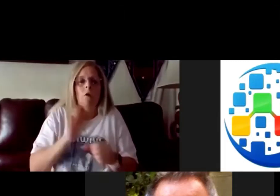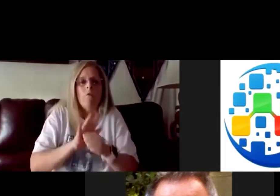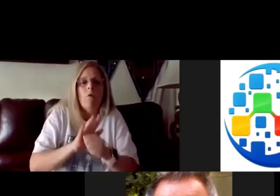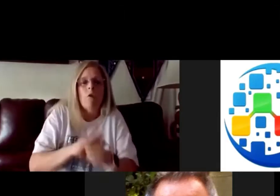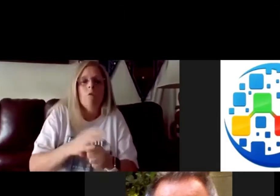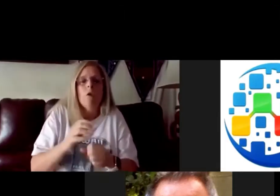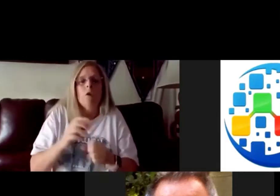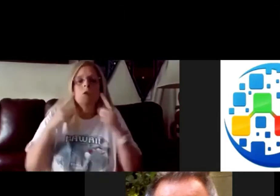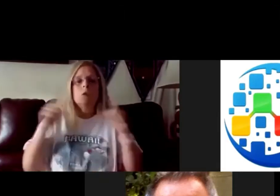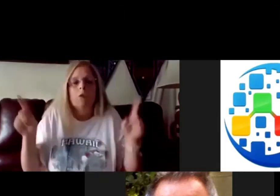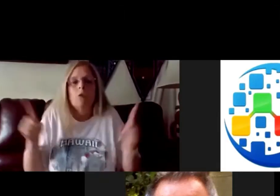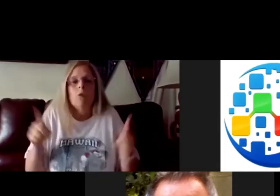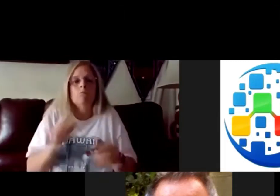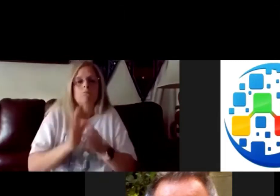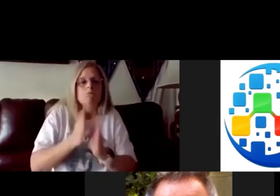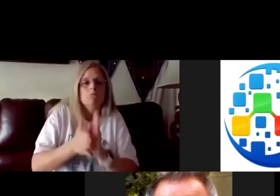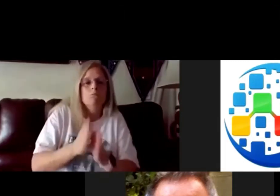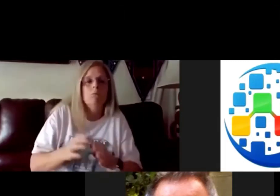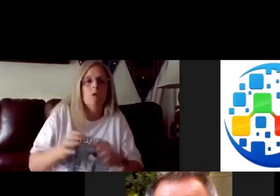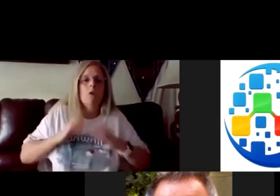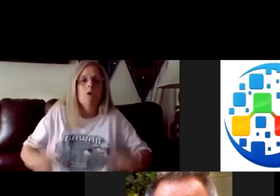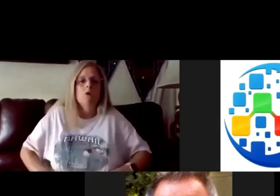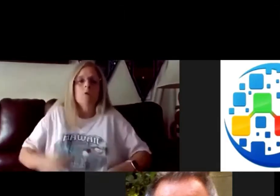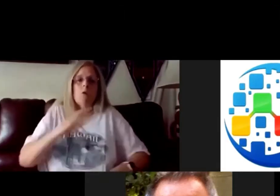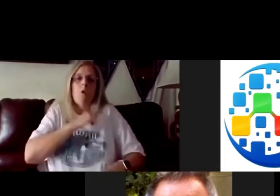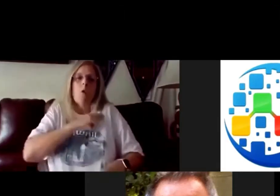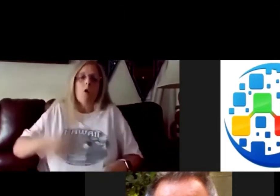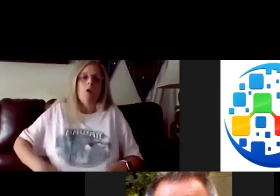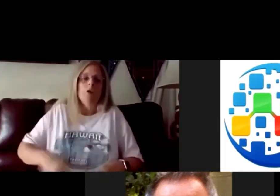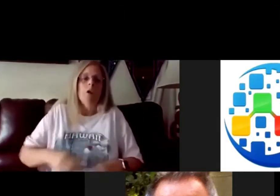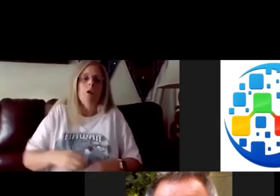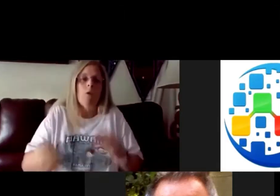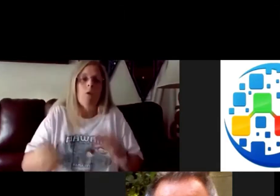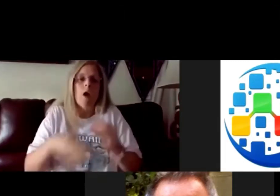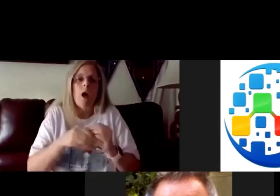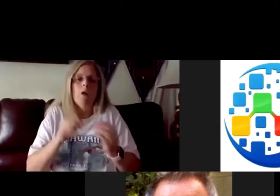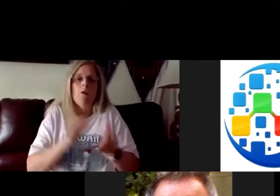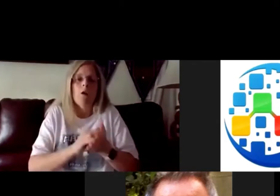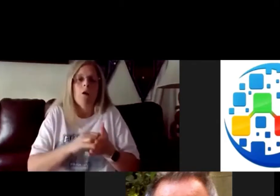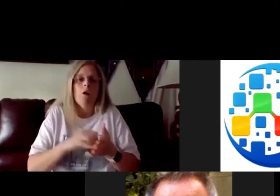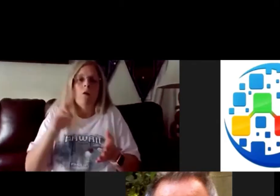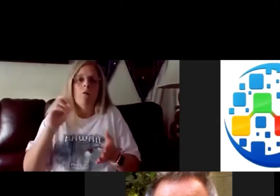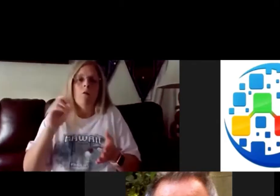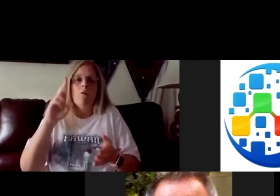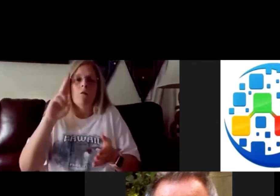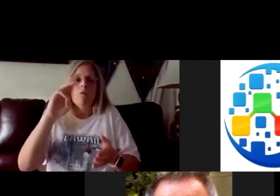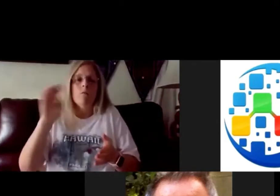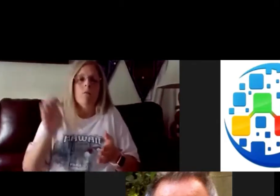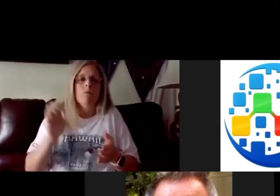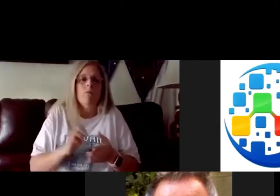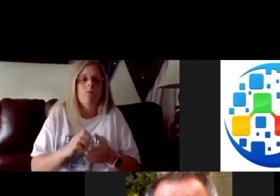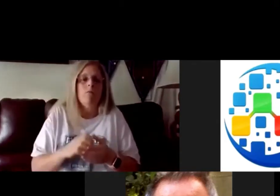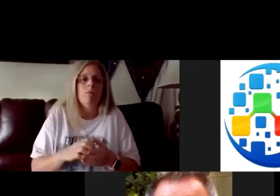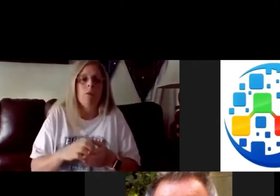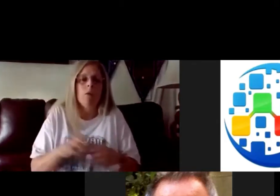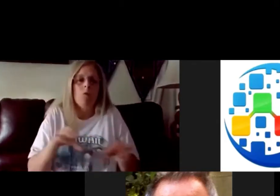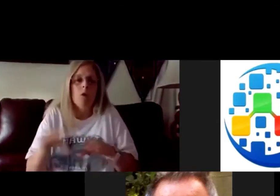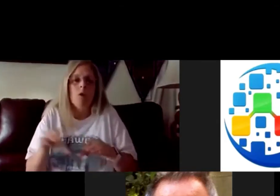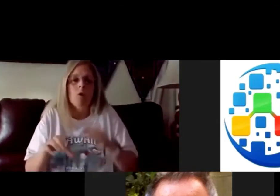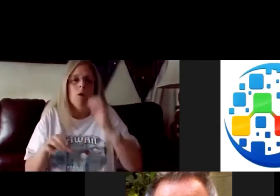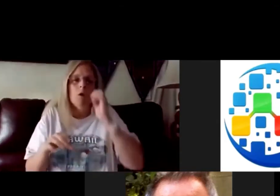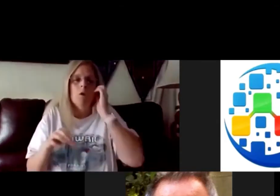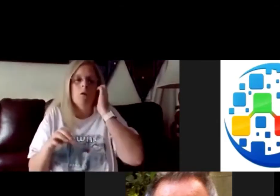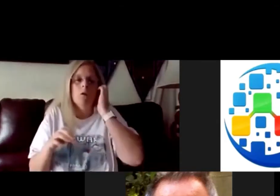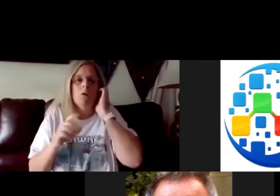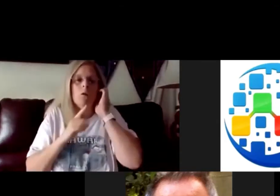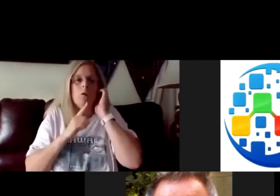traffic, customer is royalty, and then we add to that the sheer volume that Onpassive is going to be doing. It really